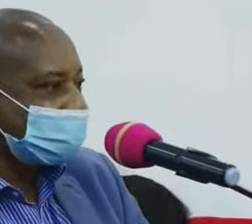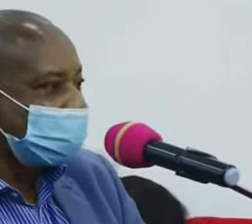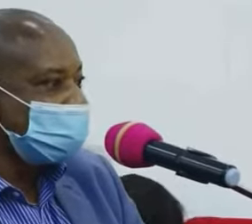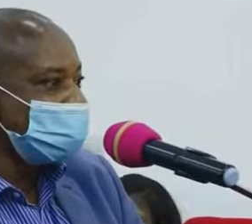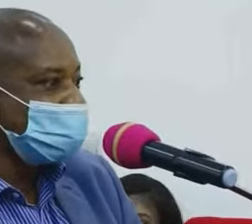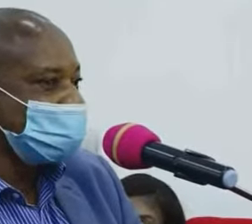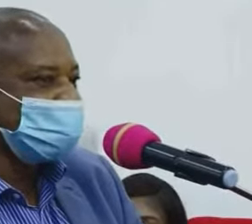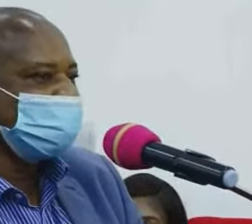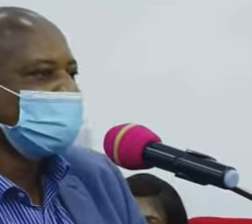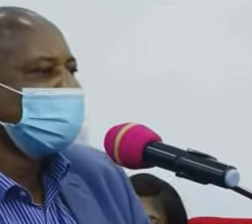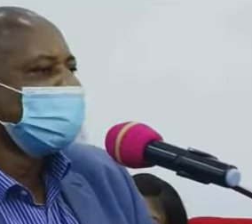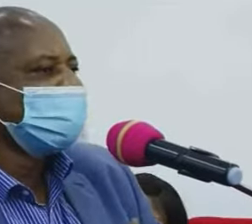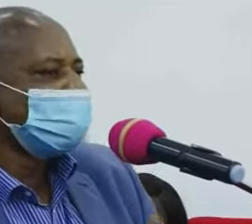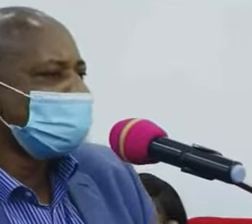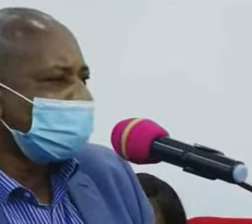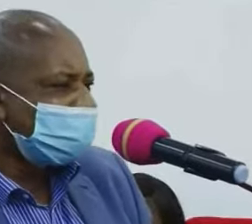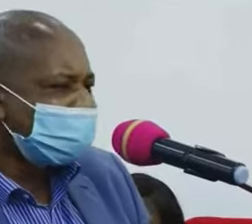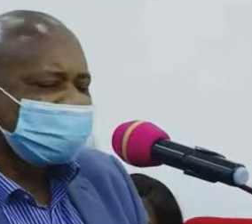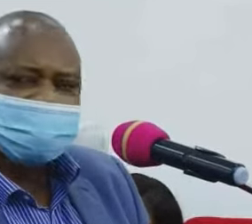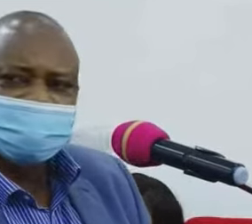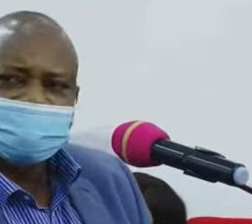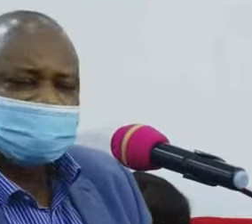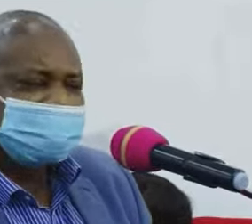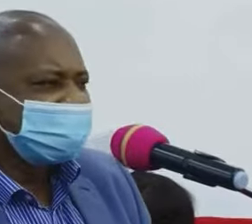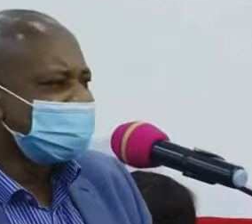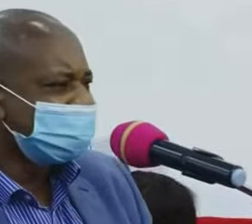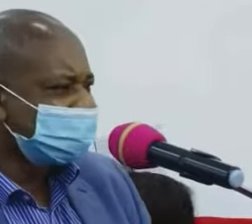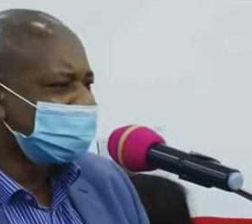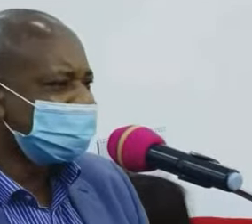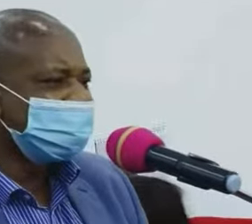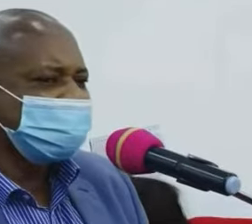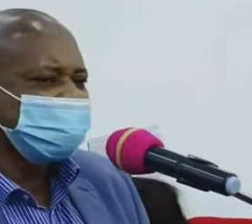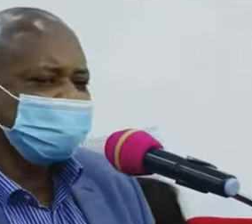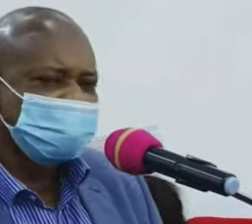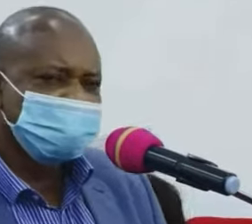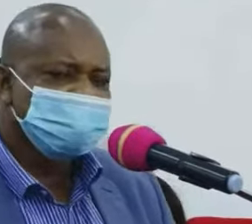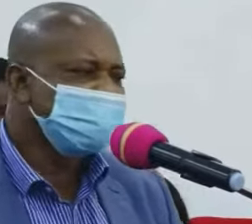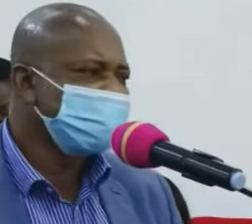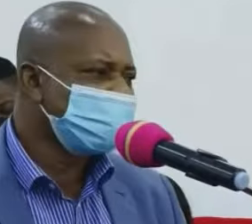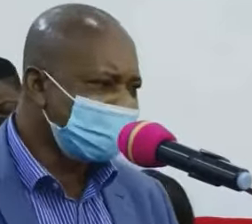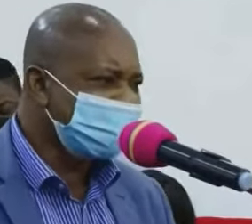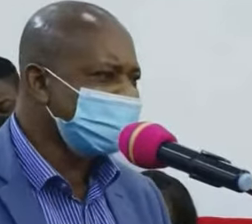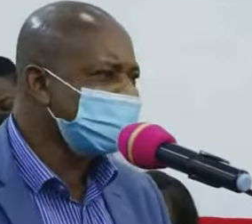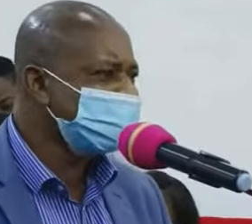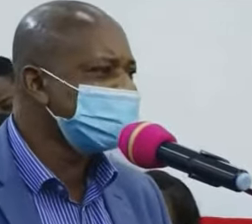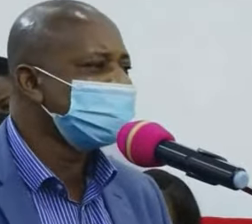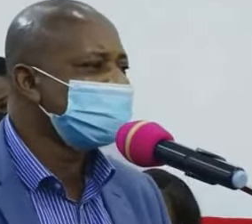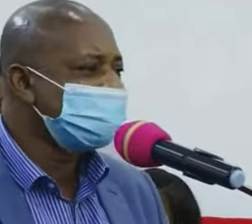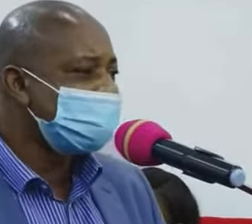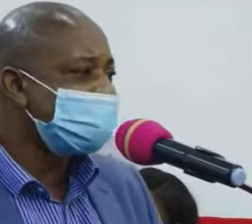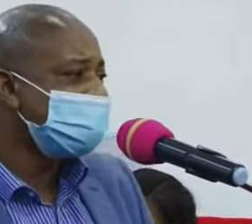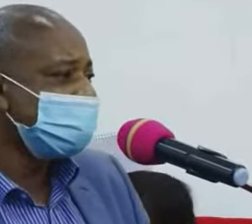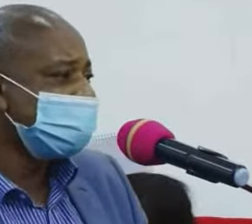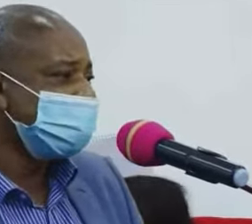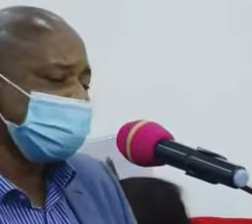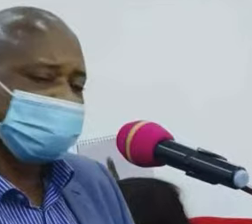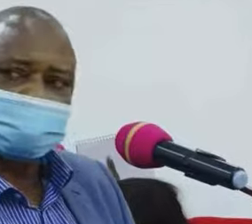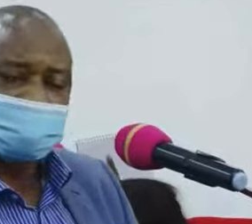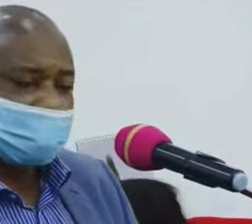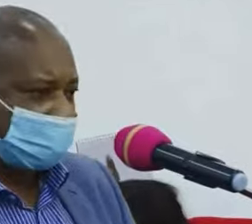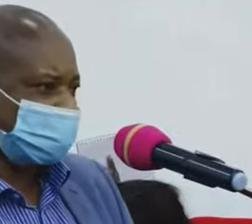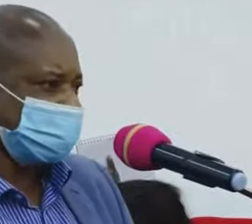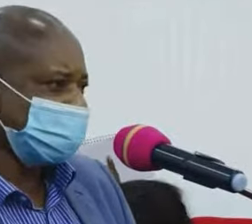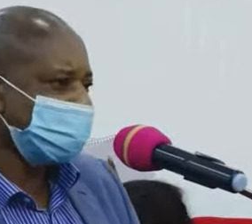the IUU, we have certain provisions in